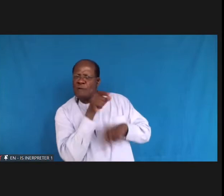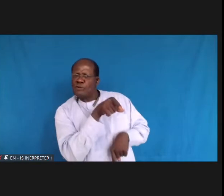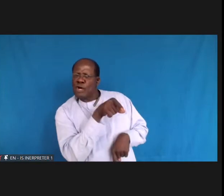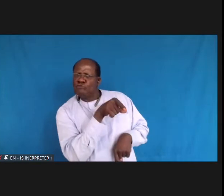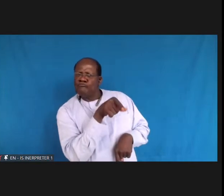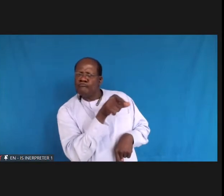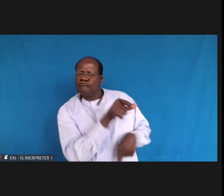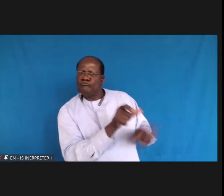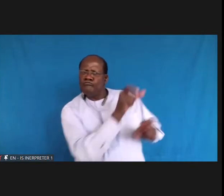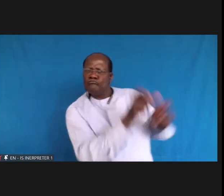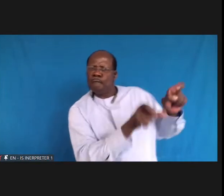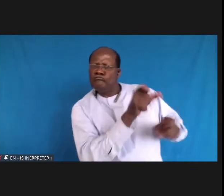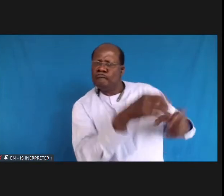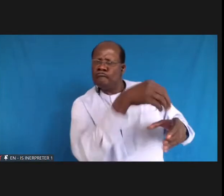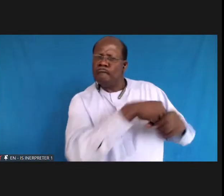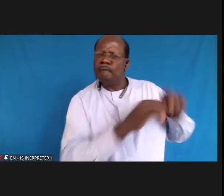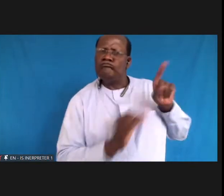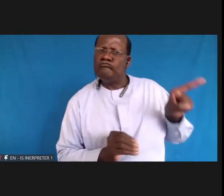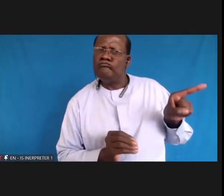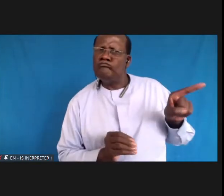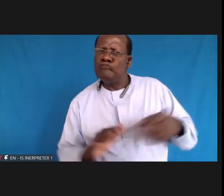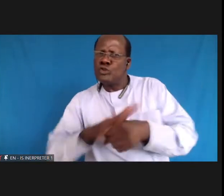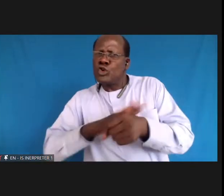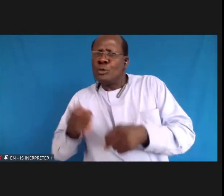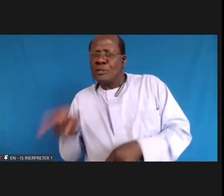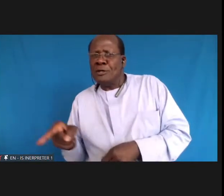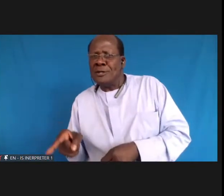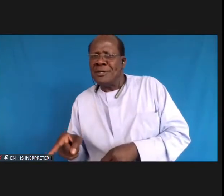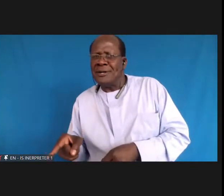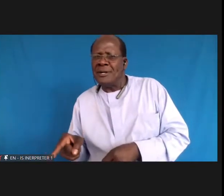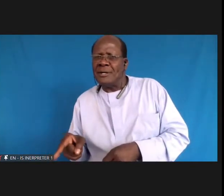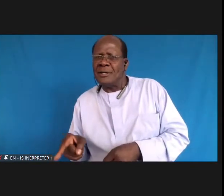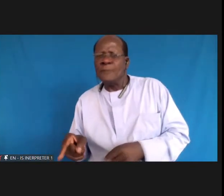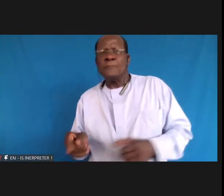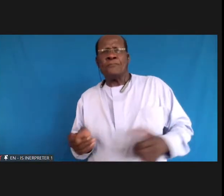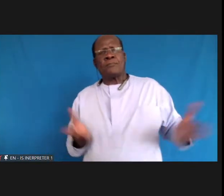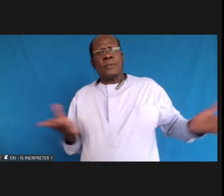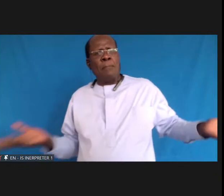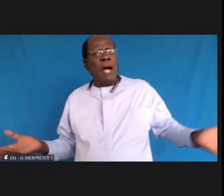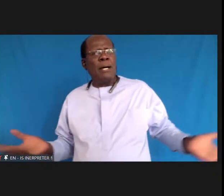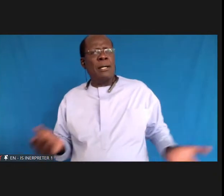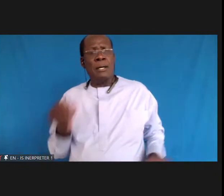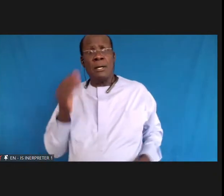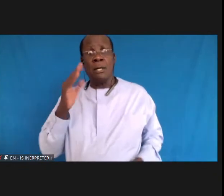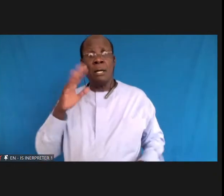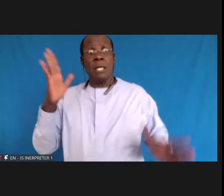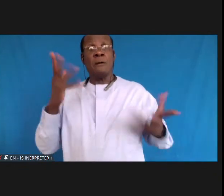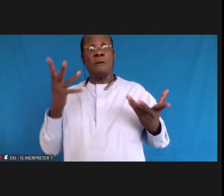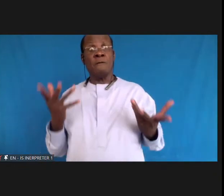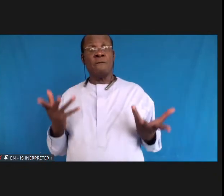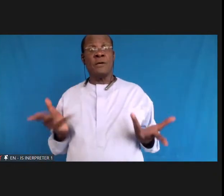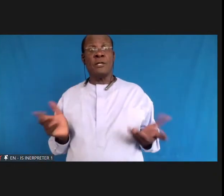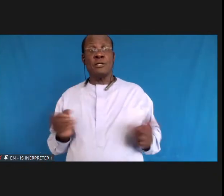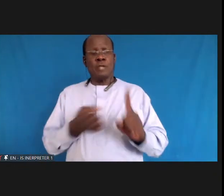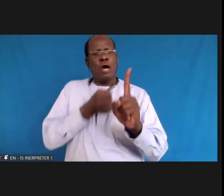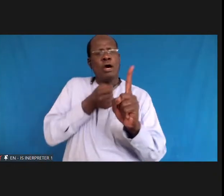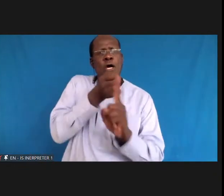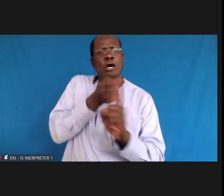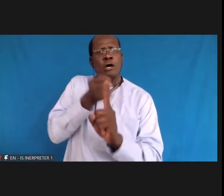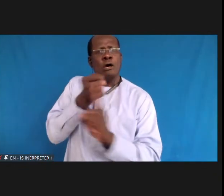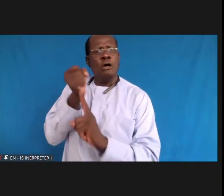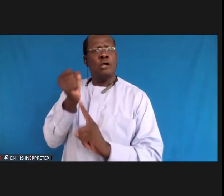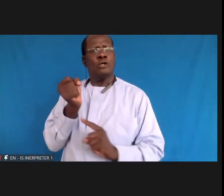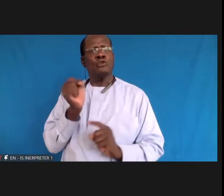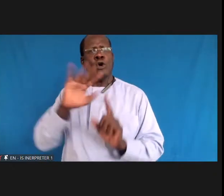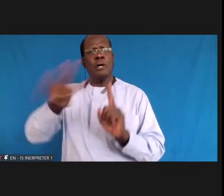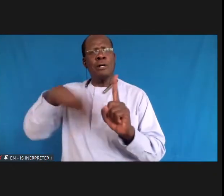in the community. But we have realized that in her advocacy to realize the sustainable development, we